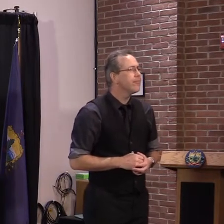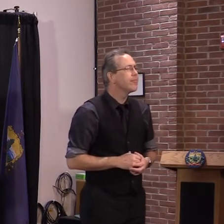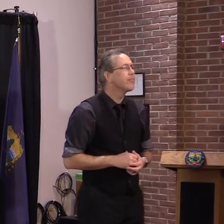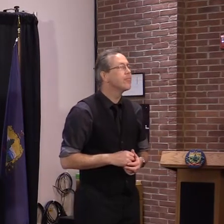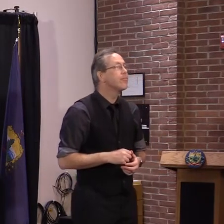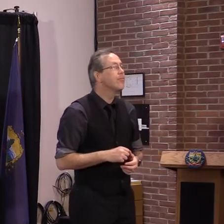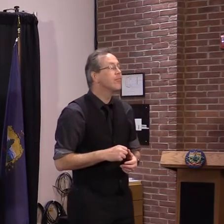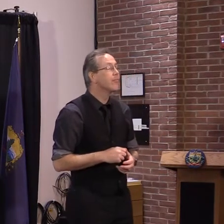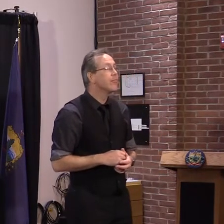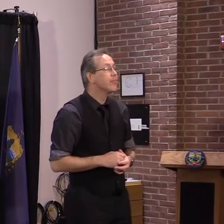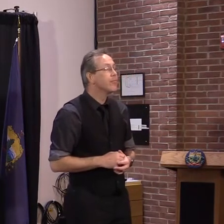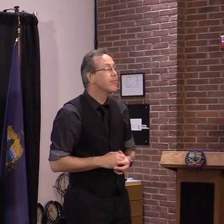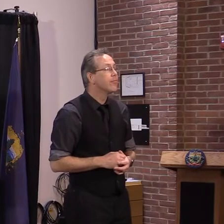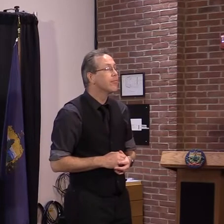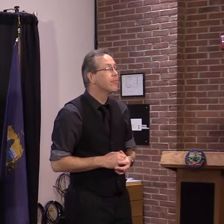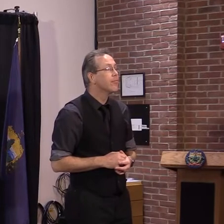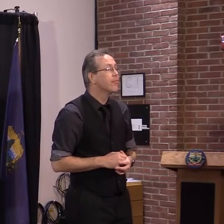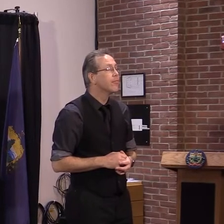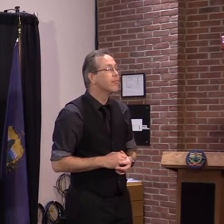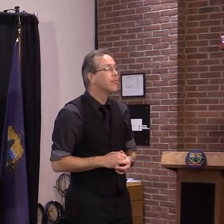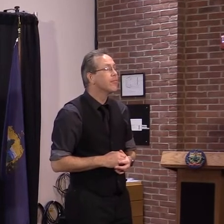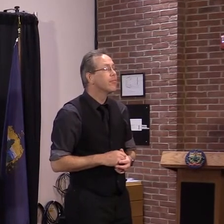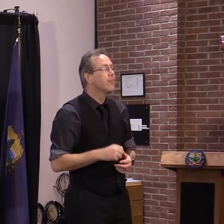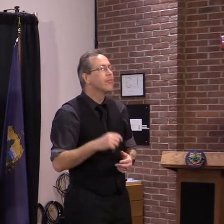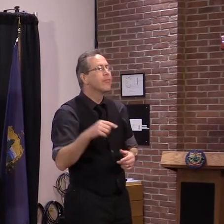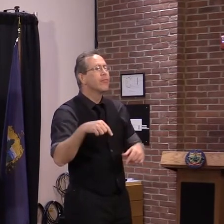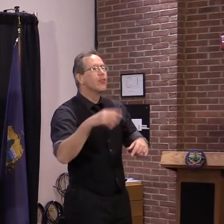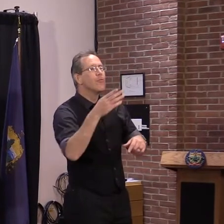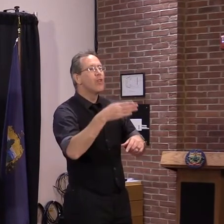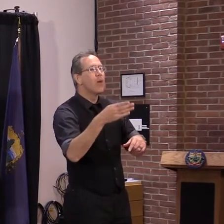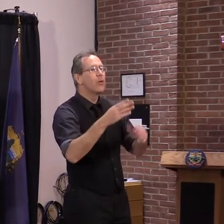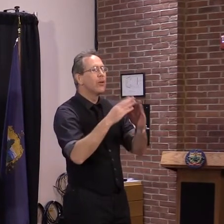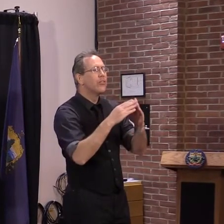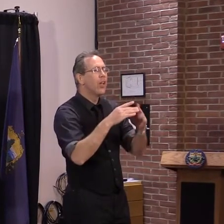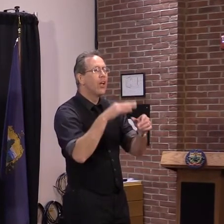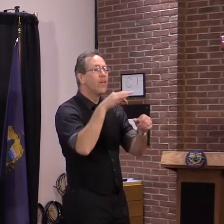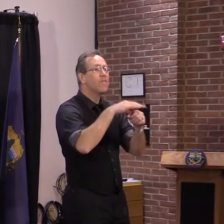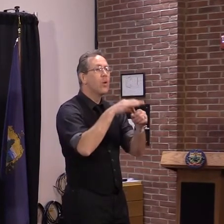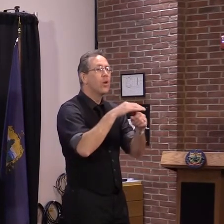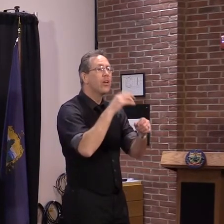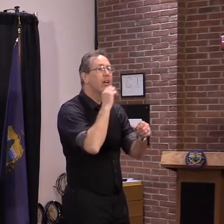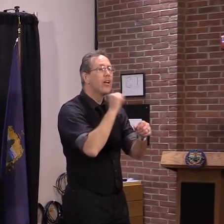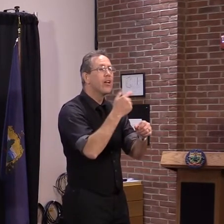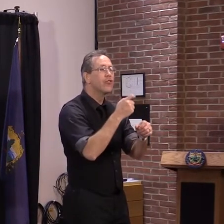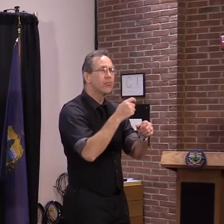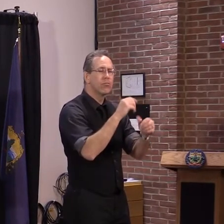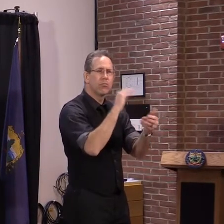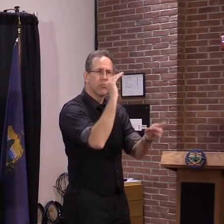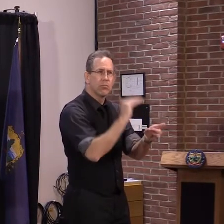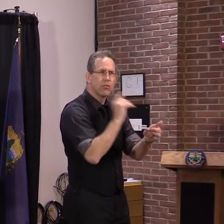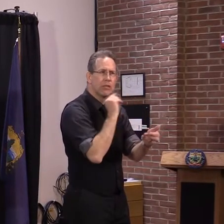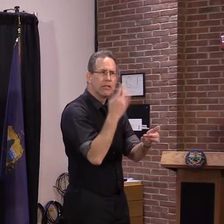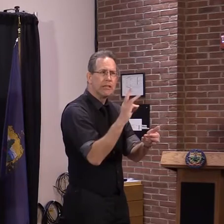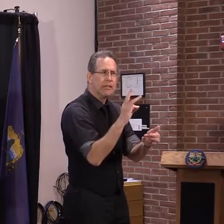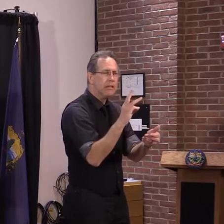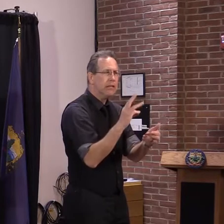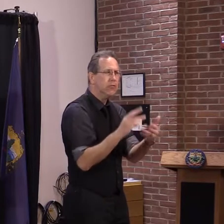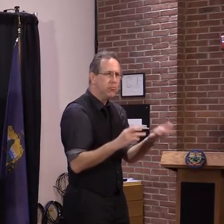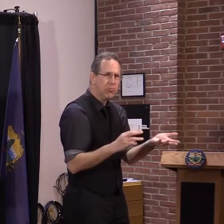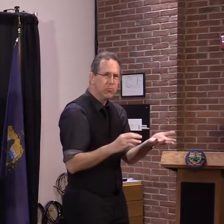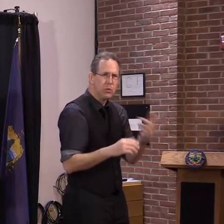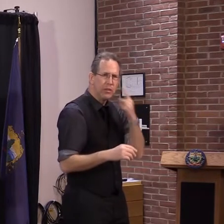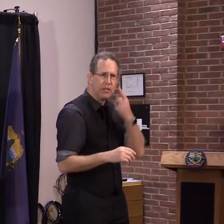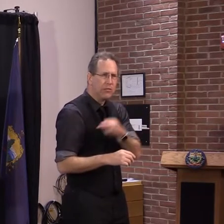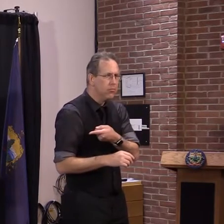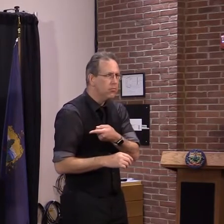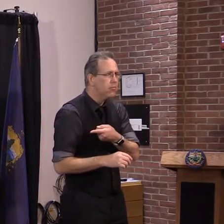vote in municipal elections? Yeah, as I've said in other areas with charters and charter changes,